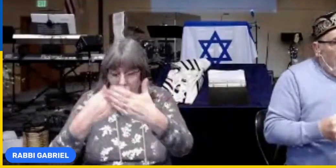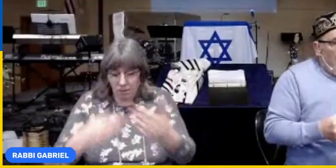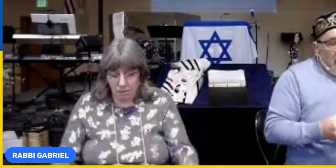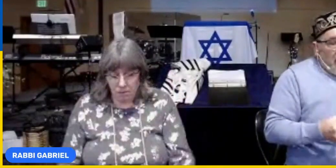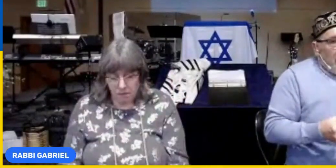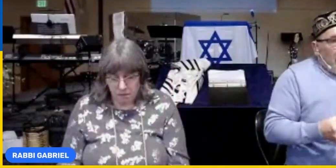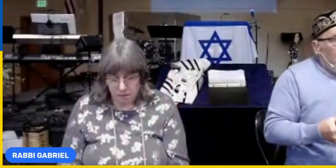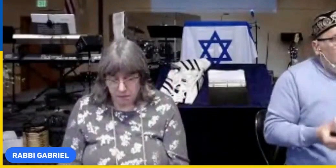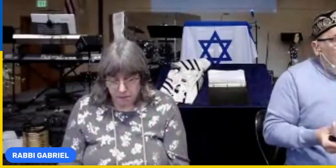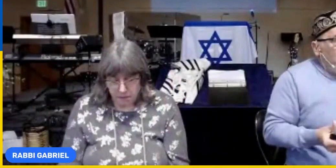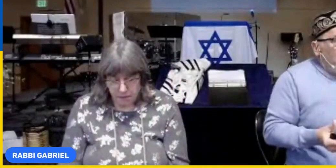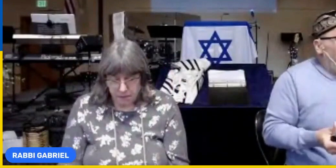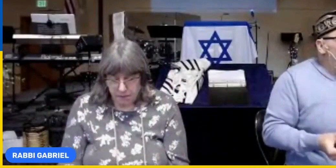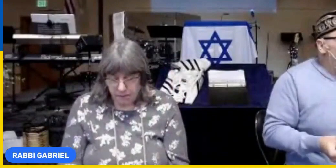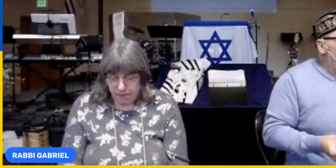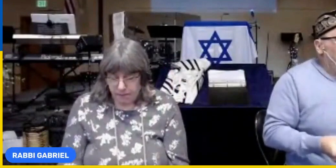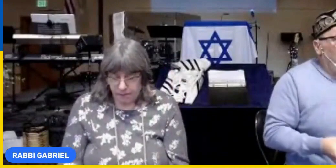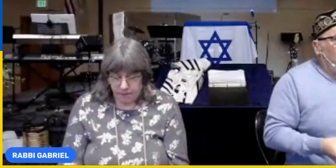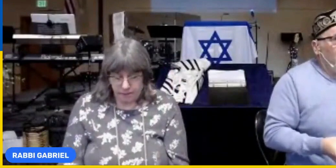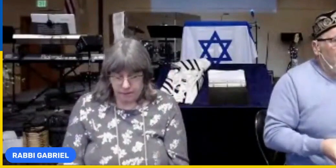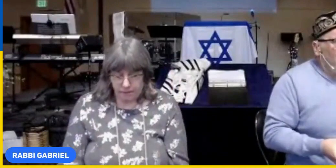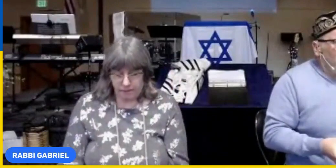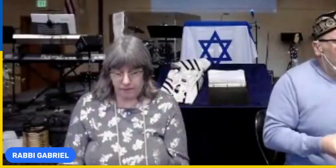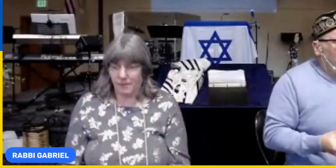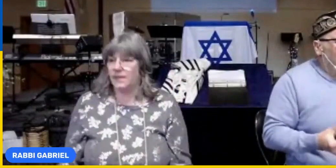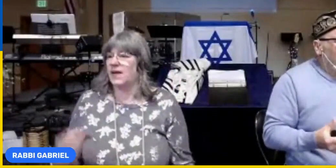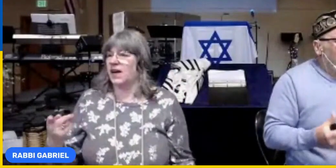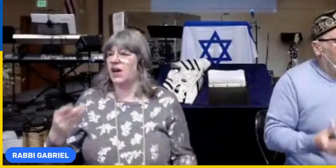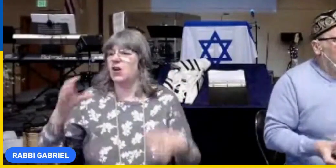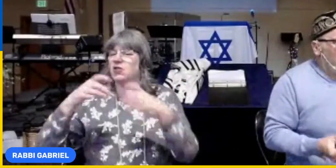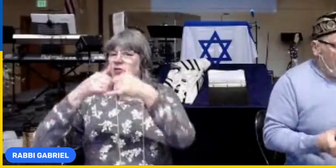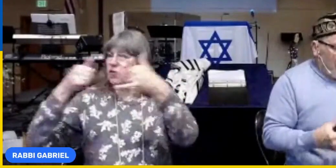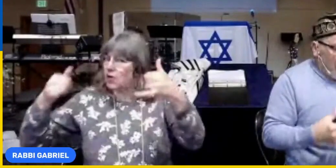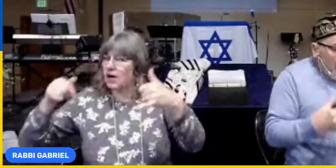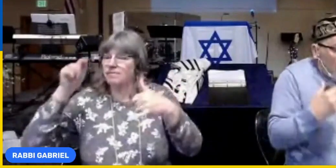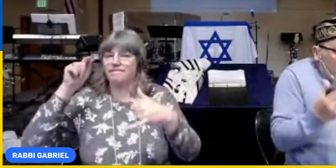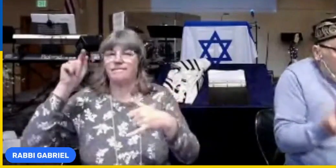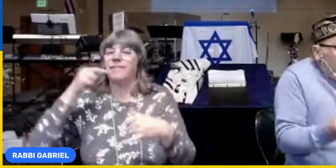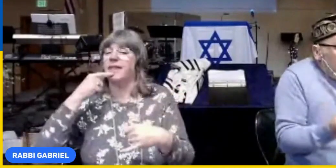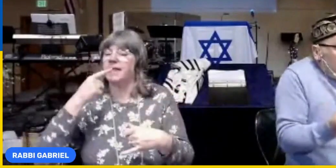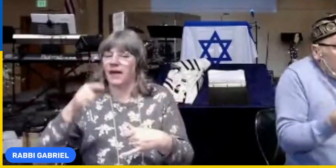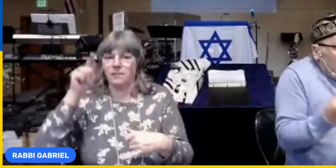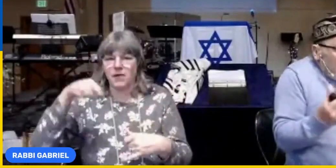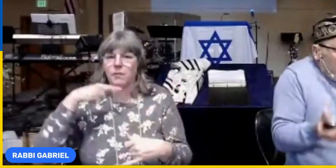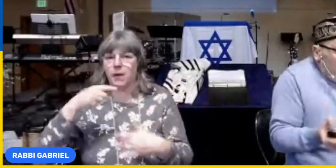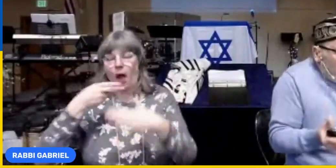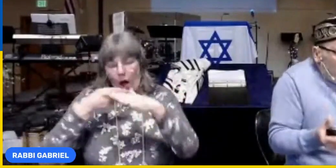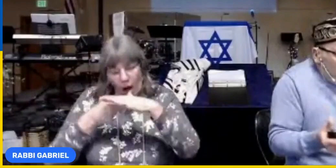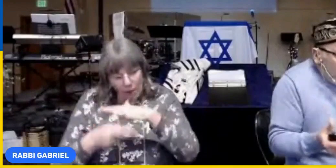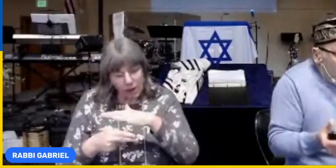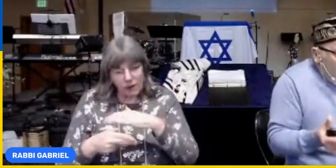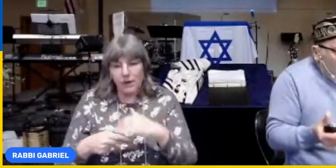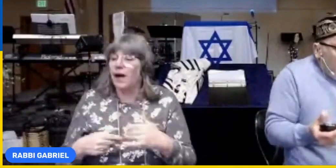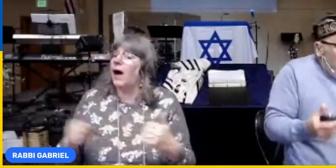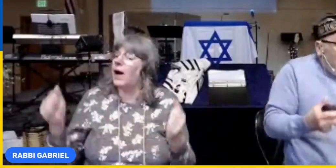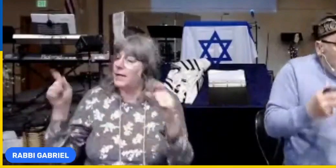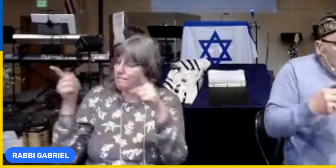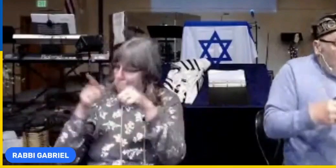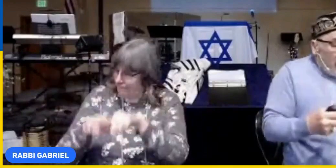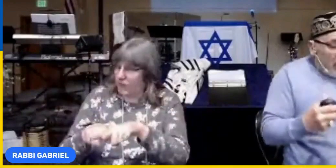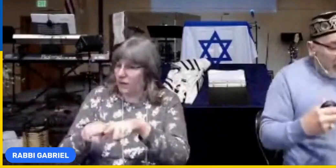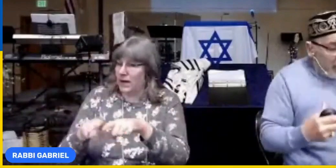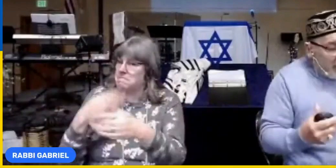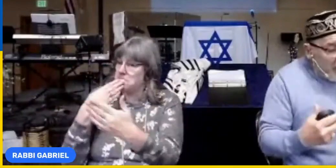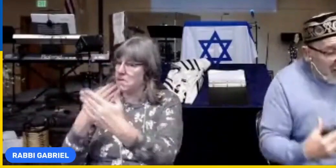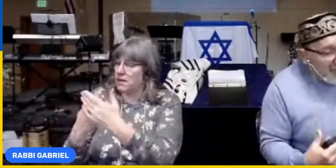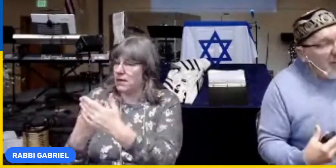You know, I'm proud the Torah says to be humble. Oh, what are we getting? It's like, I'm agreeing that the Torah is good. But it